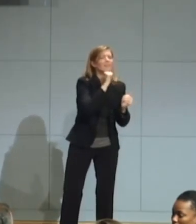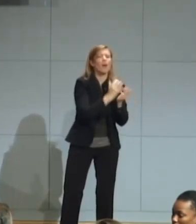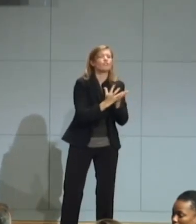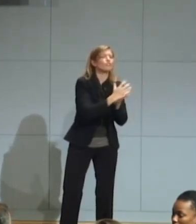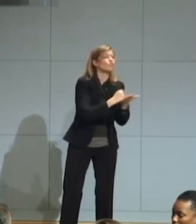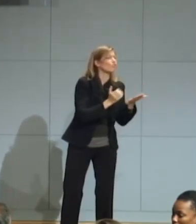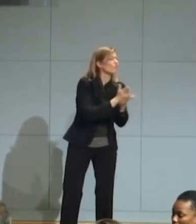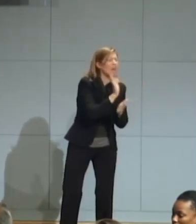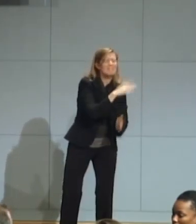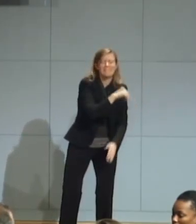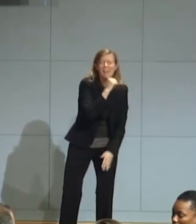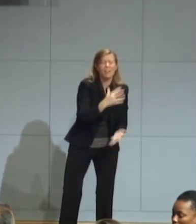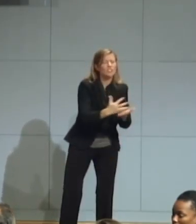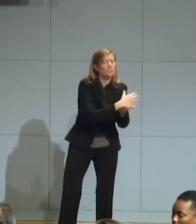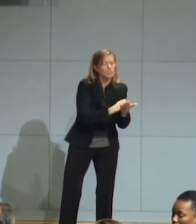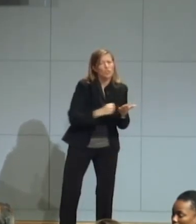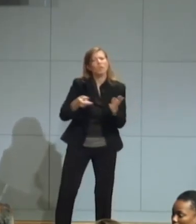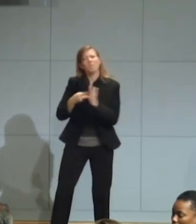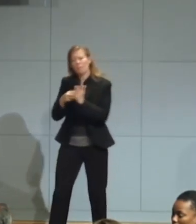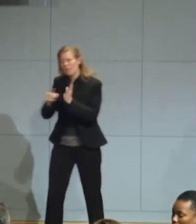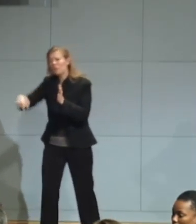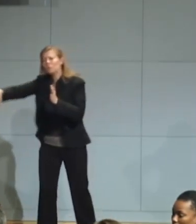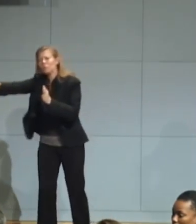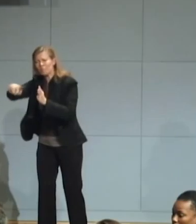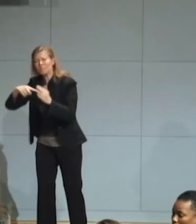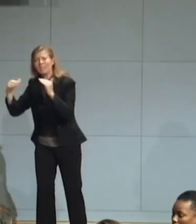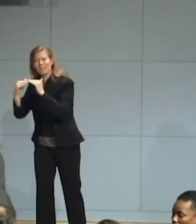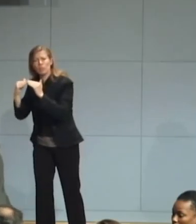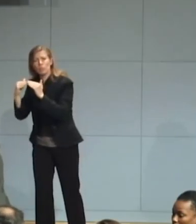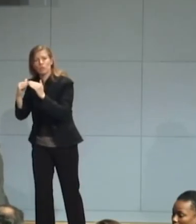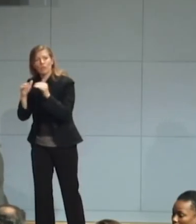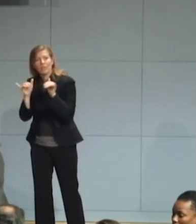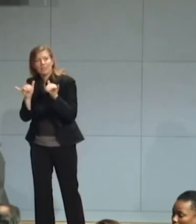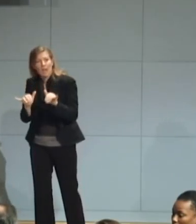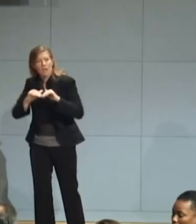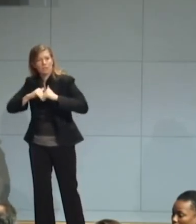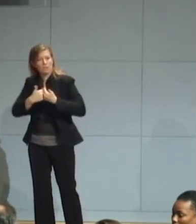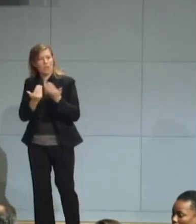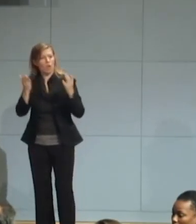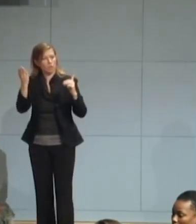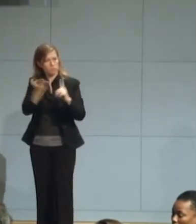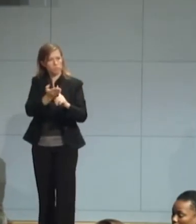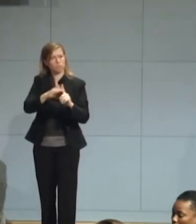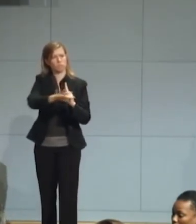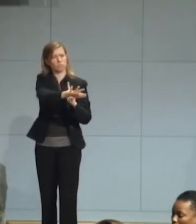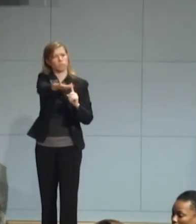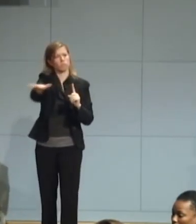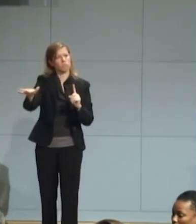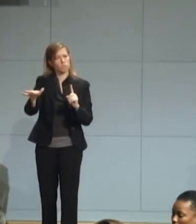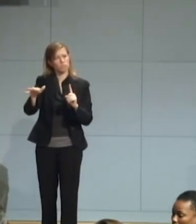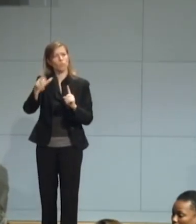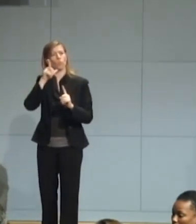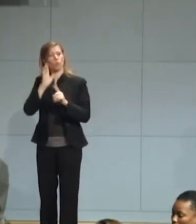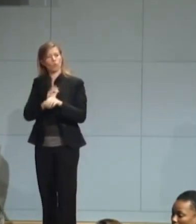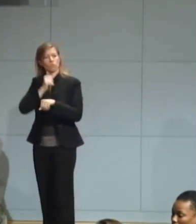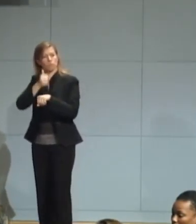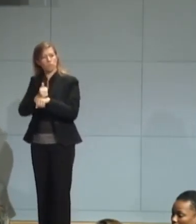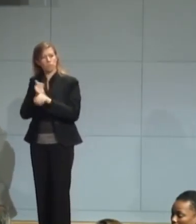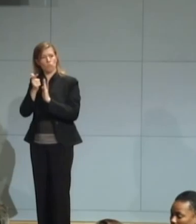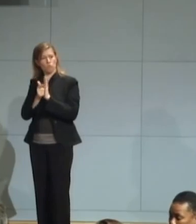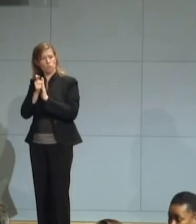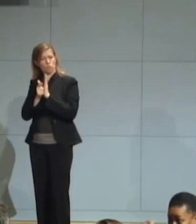a moral obligation to standardize the money in those schools and to standardize the training of the teachers in those schools, but we